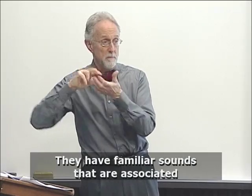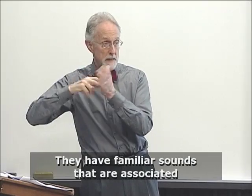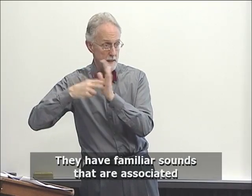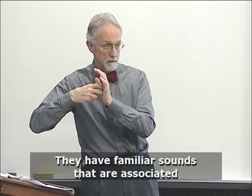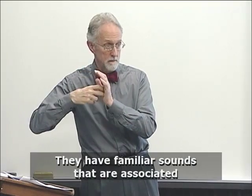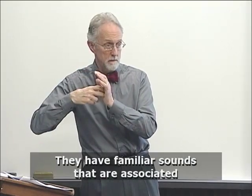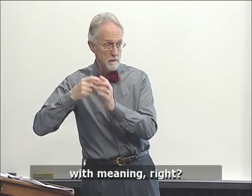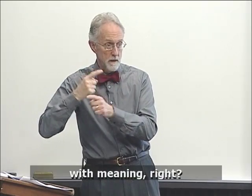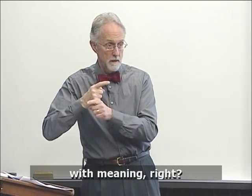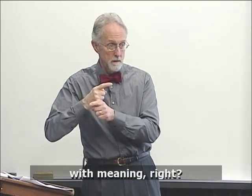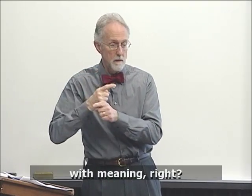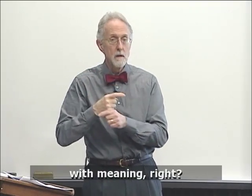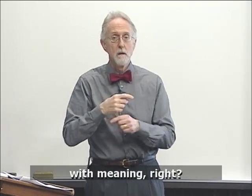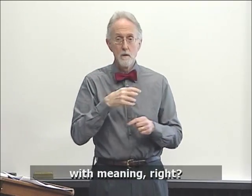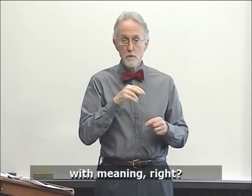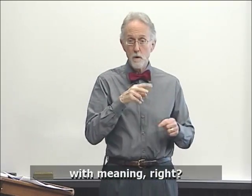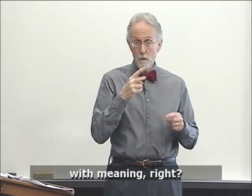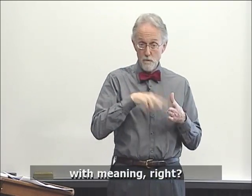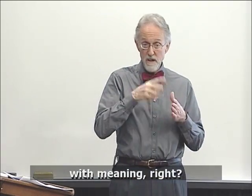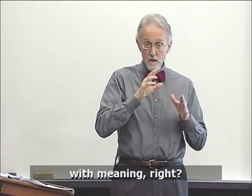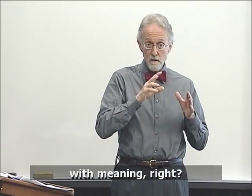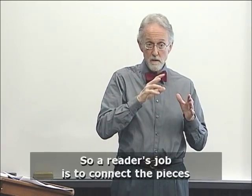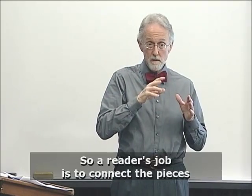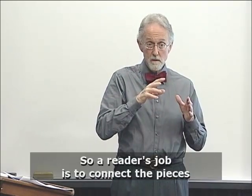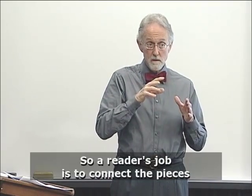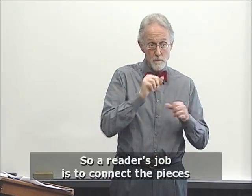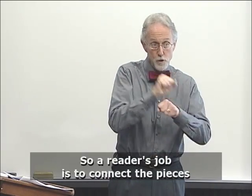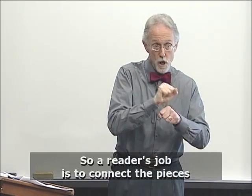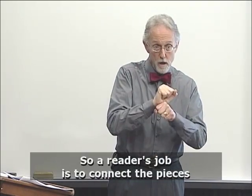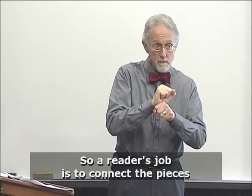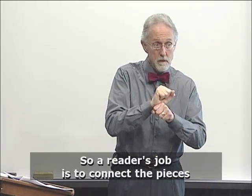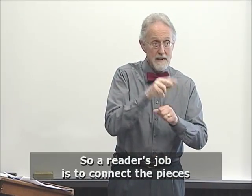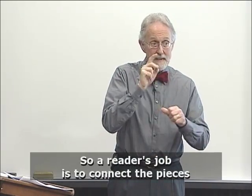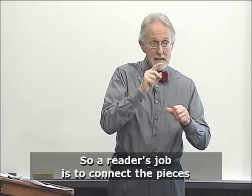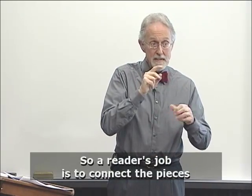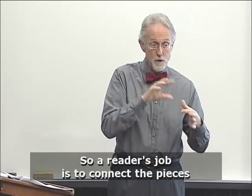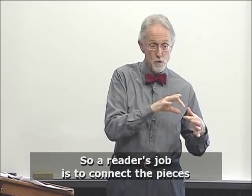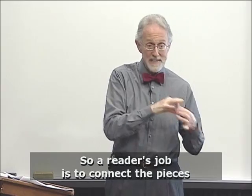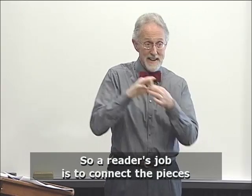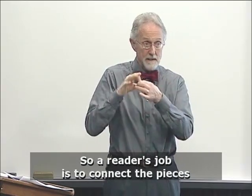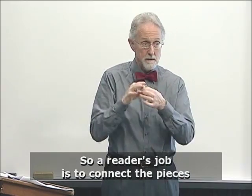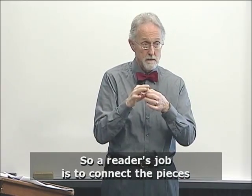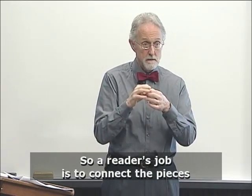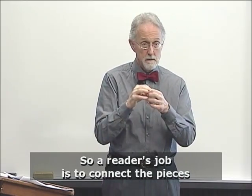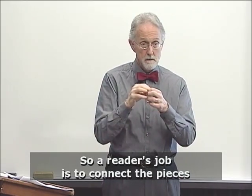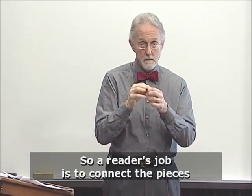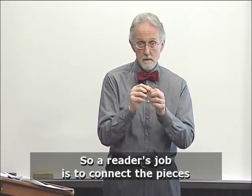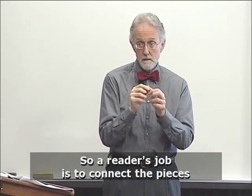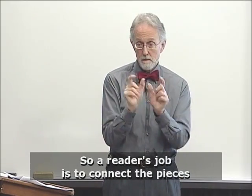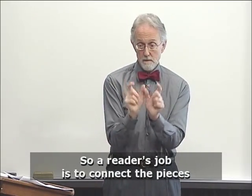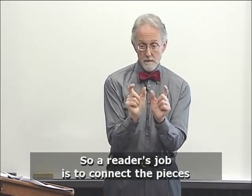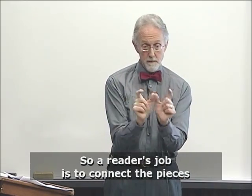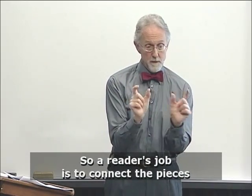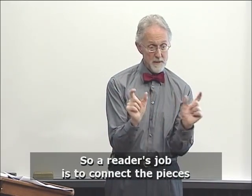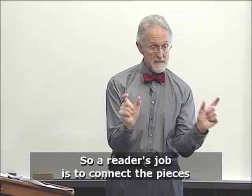meaning, right? So a reader's job is to connect the